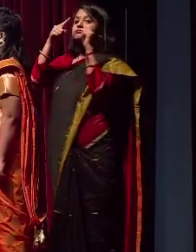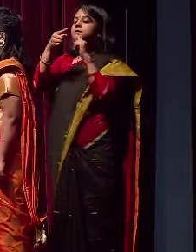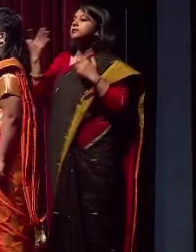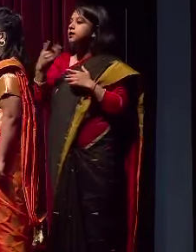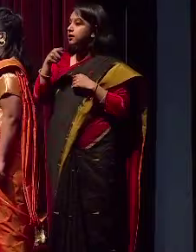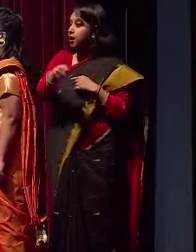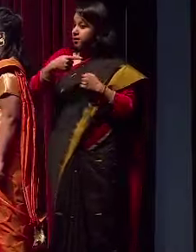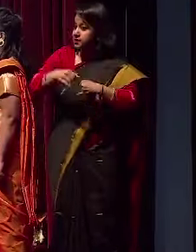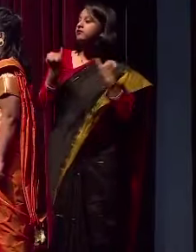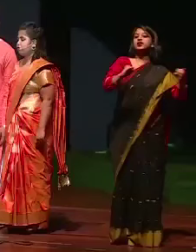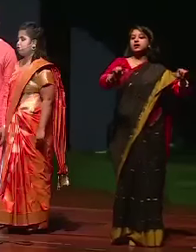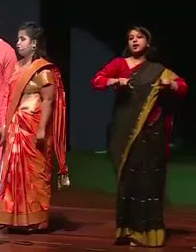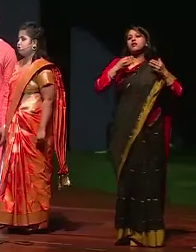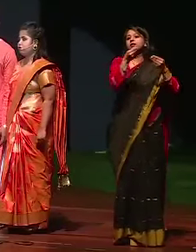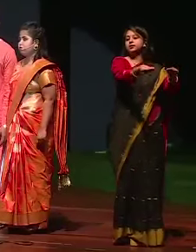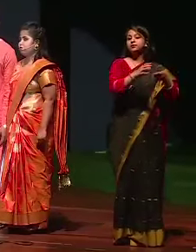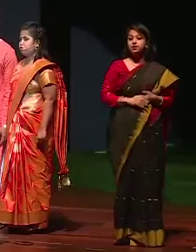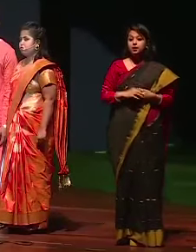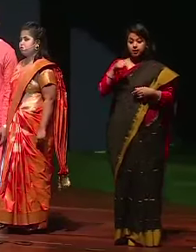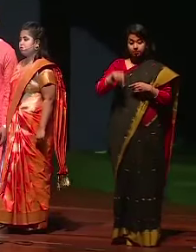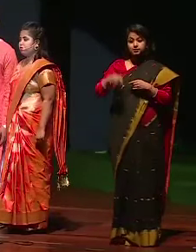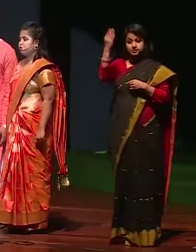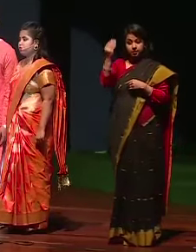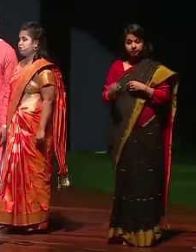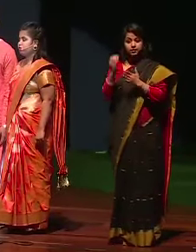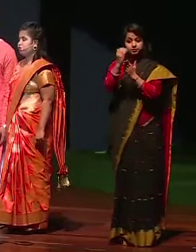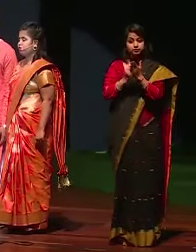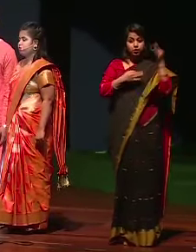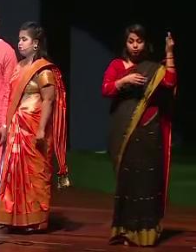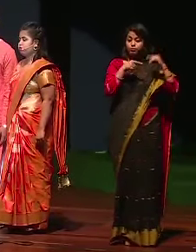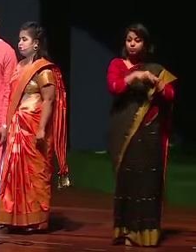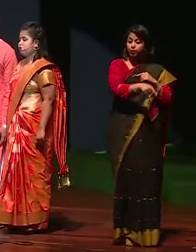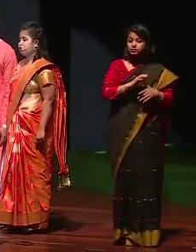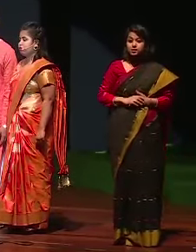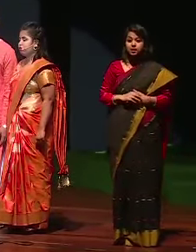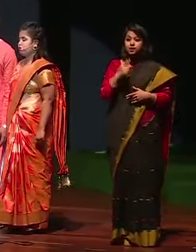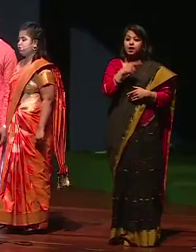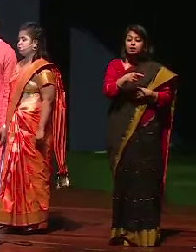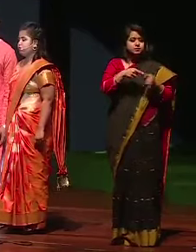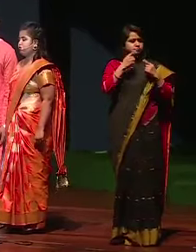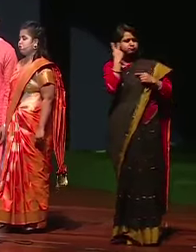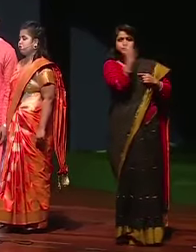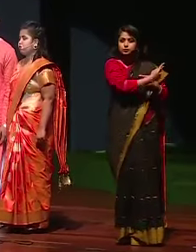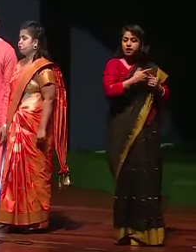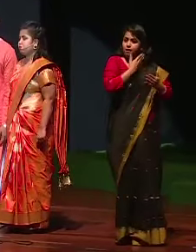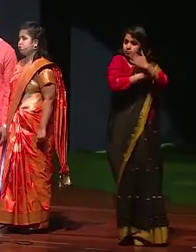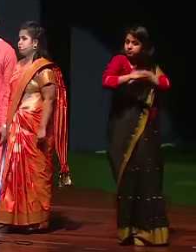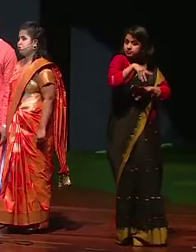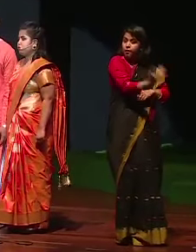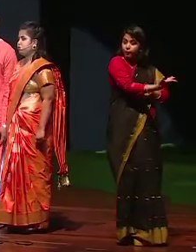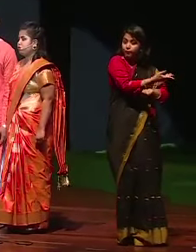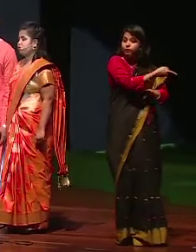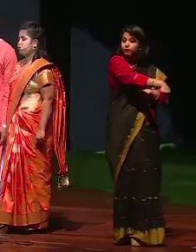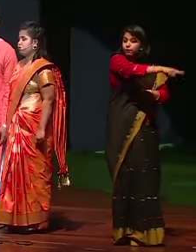independent and dignified lives. This evening's performance will be an epitome of how Divyang children can